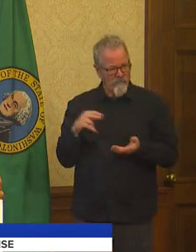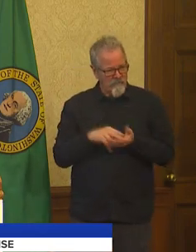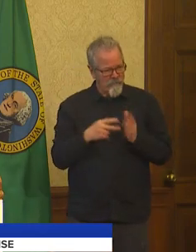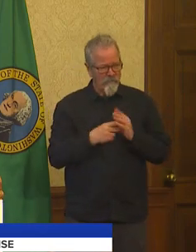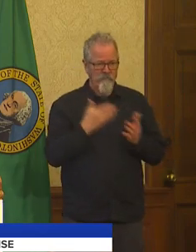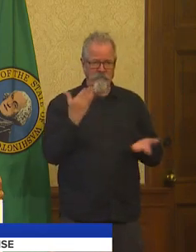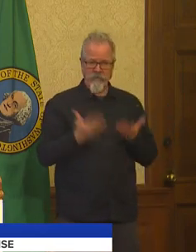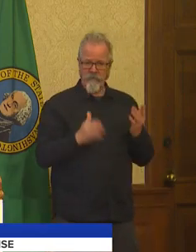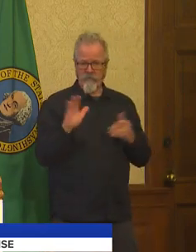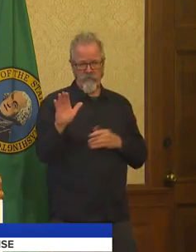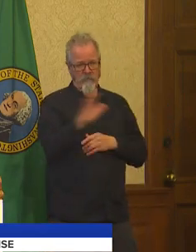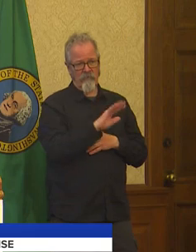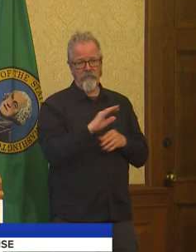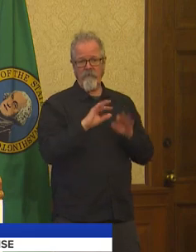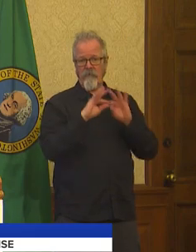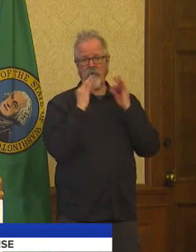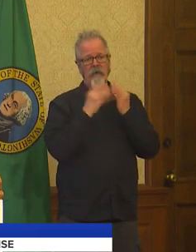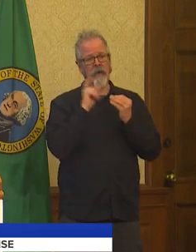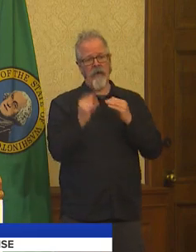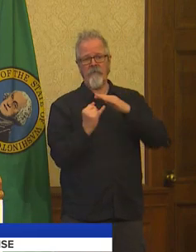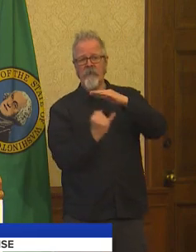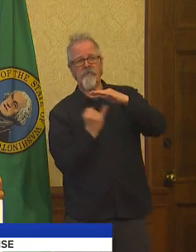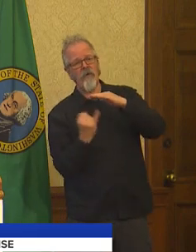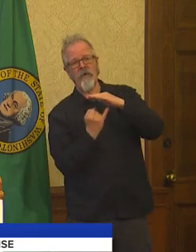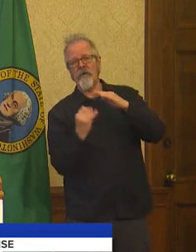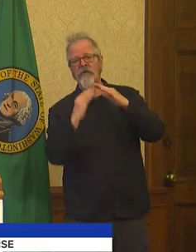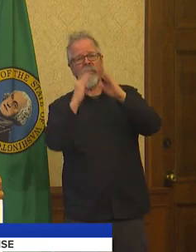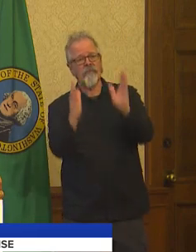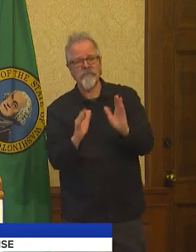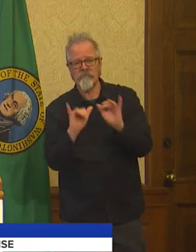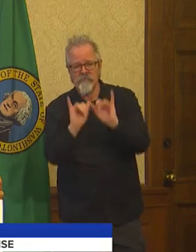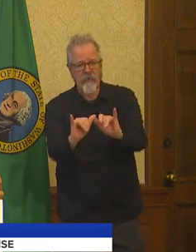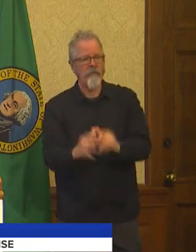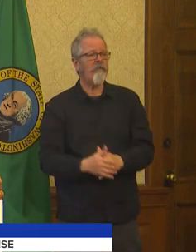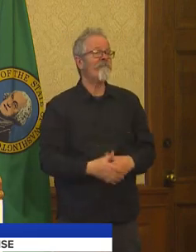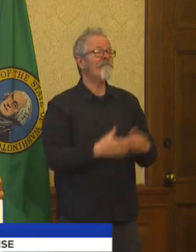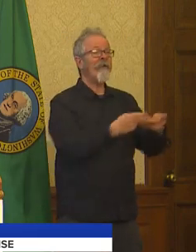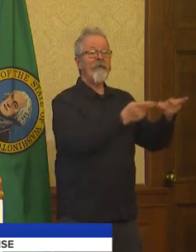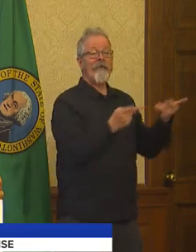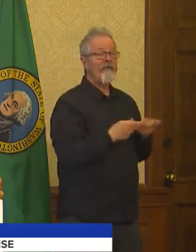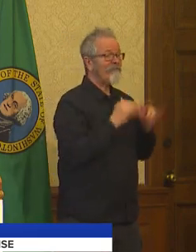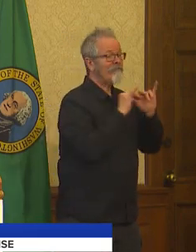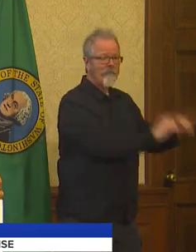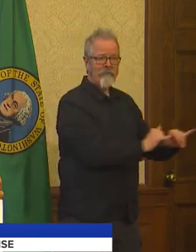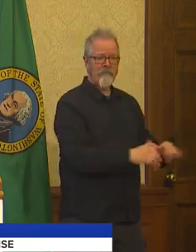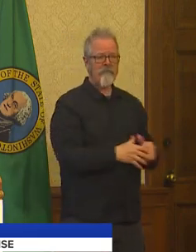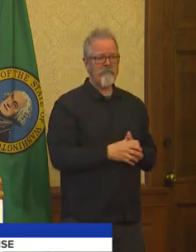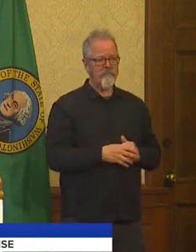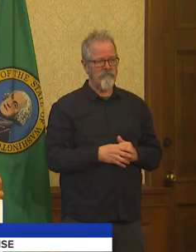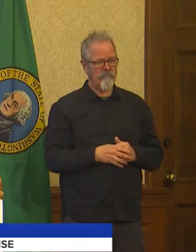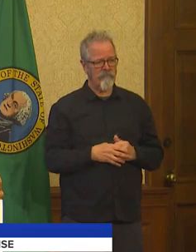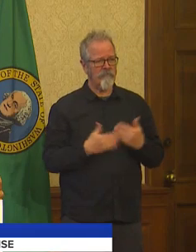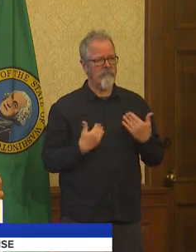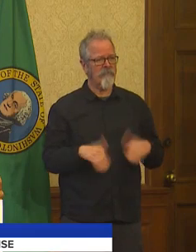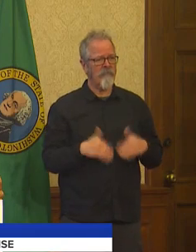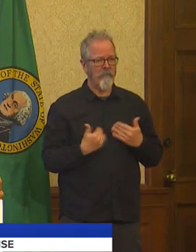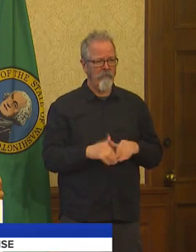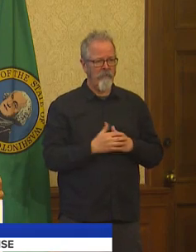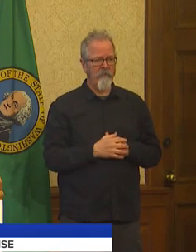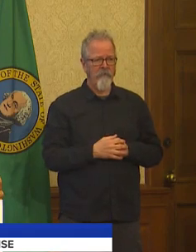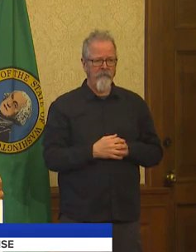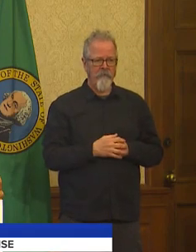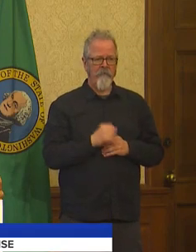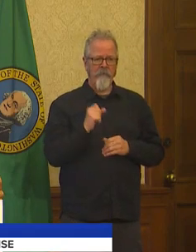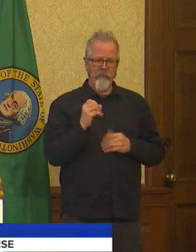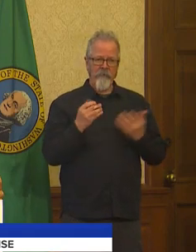that takes a lot of people to do that. Then we also have to have people to go to everyone they've met for some period of time